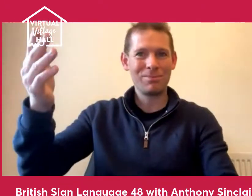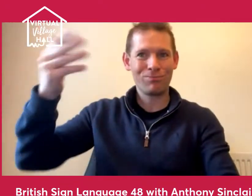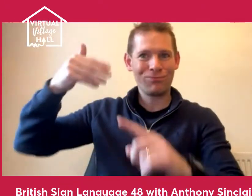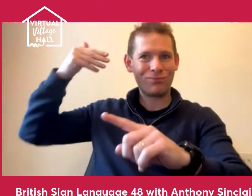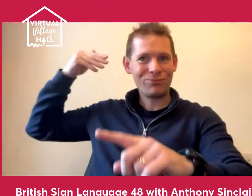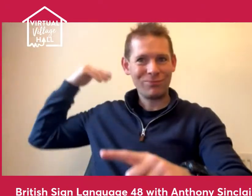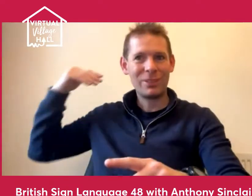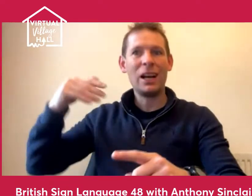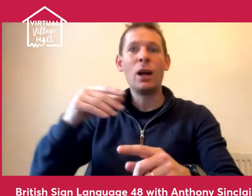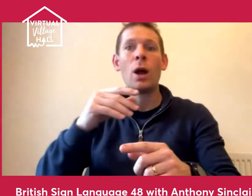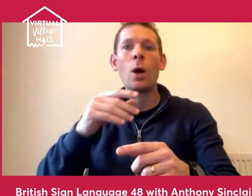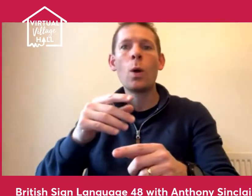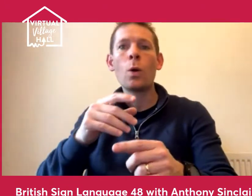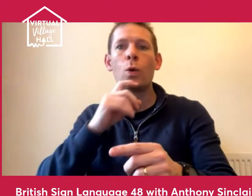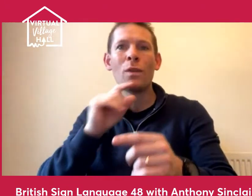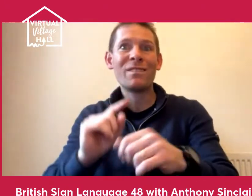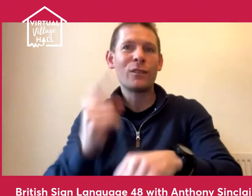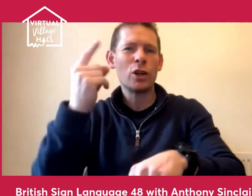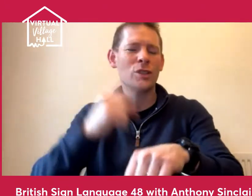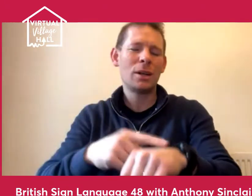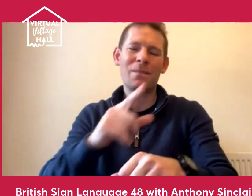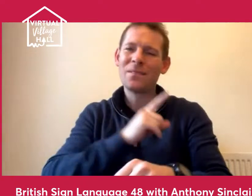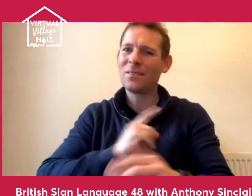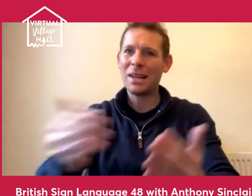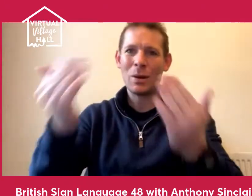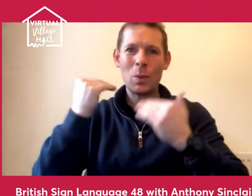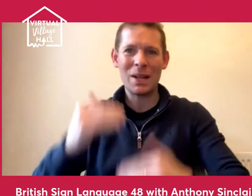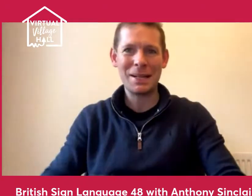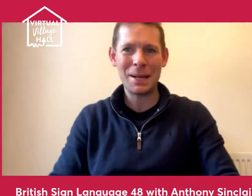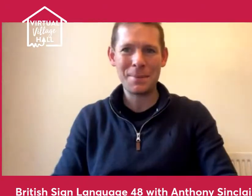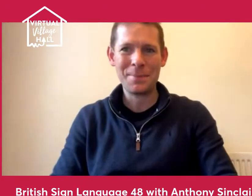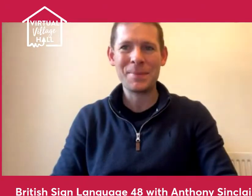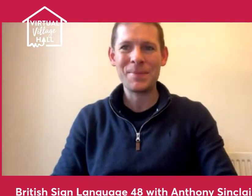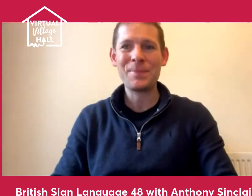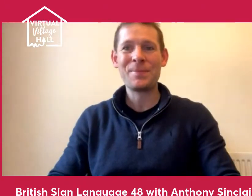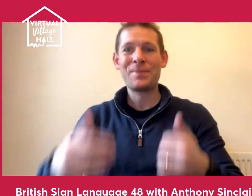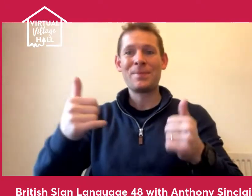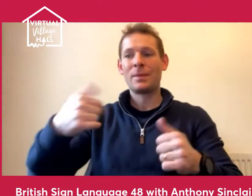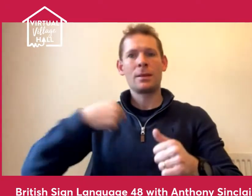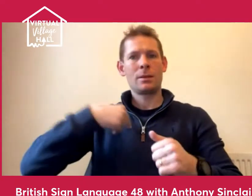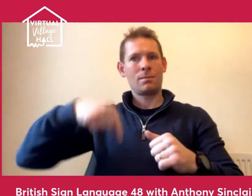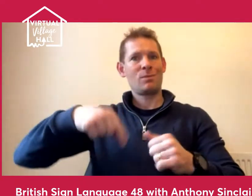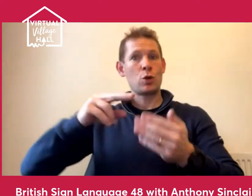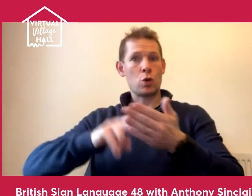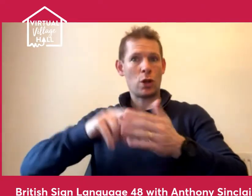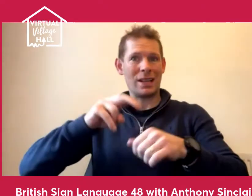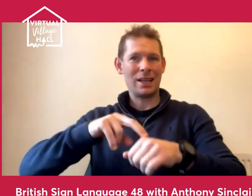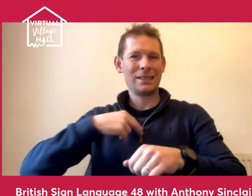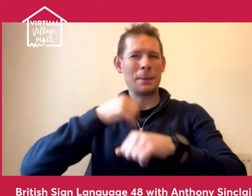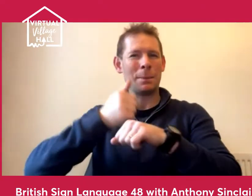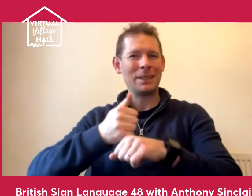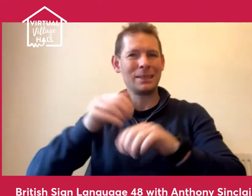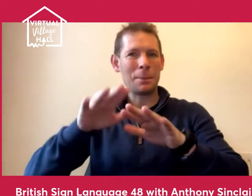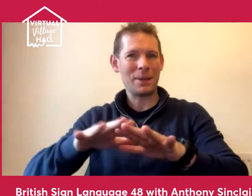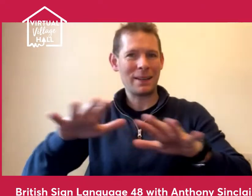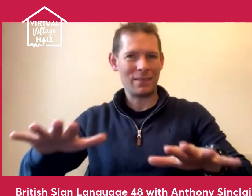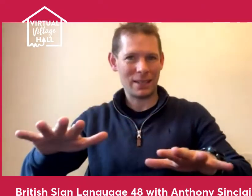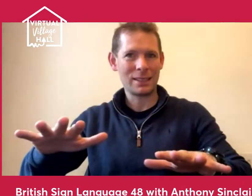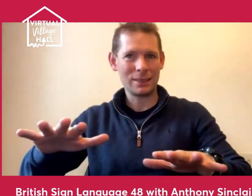very welcome if you've been joining us on previous sessions, and if it's your first time, you're extremely welcome. Lovely to have you. So I'm based in Northern